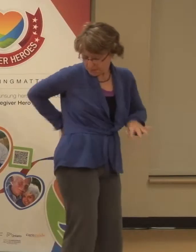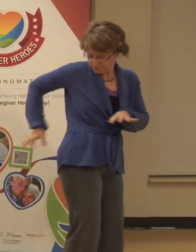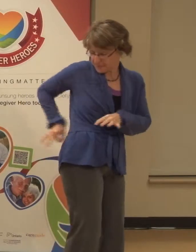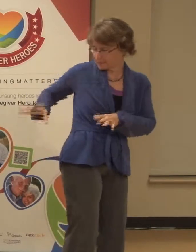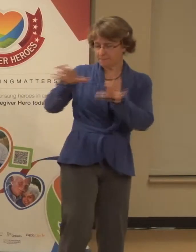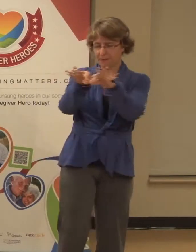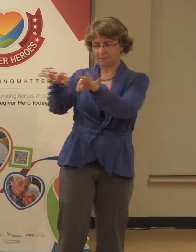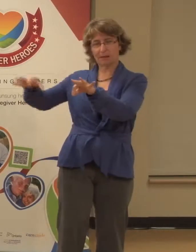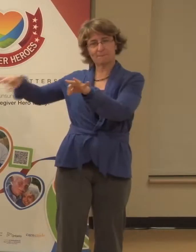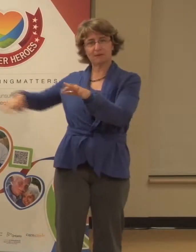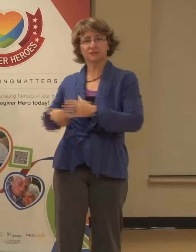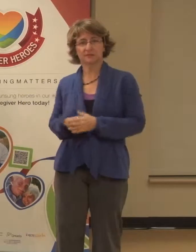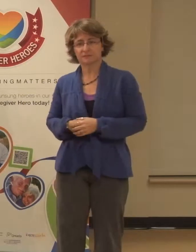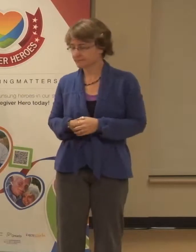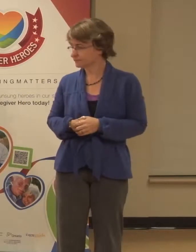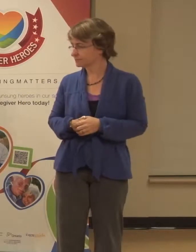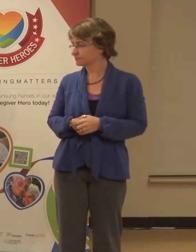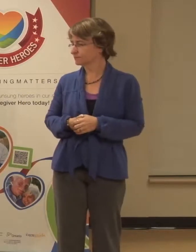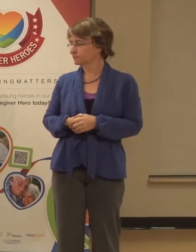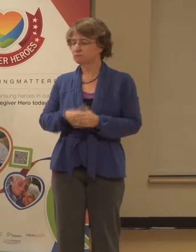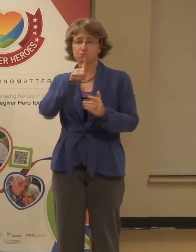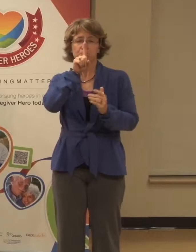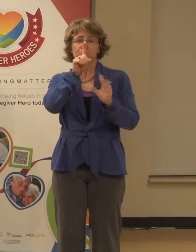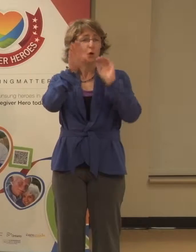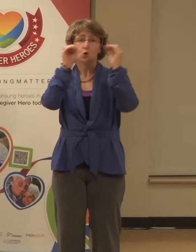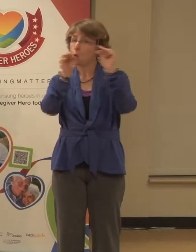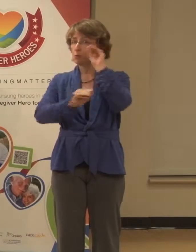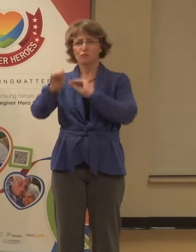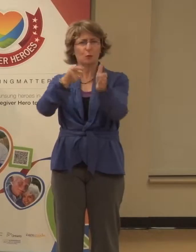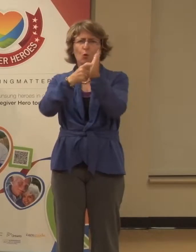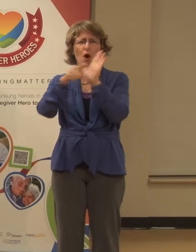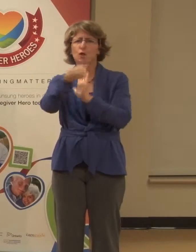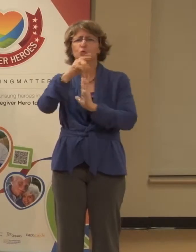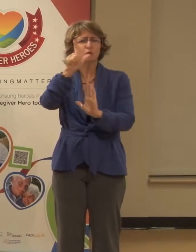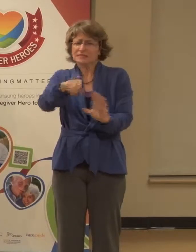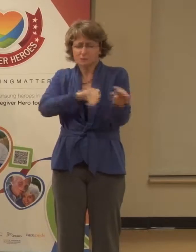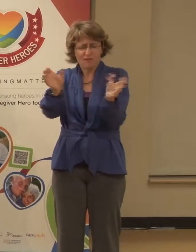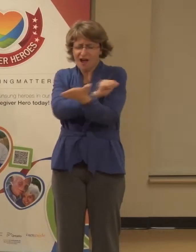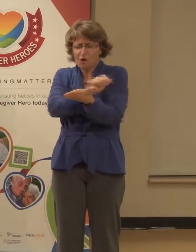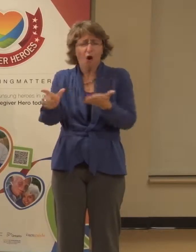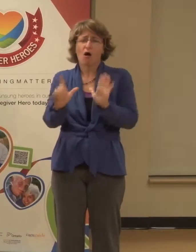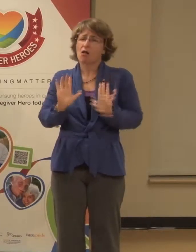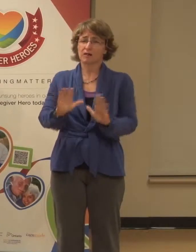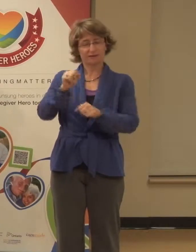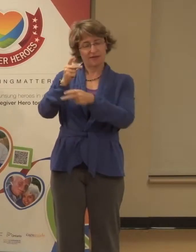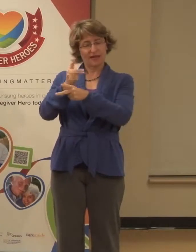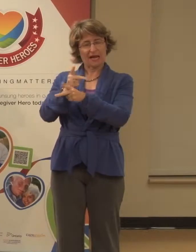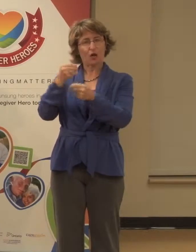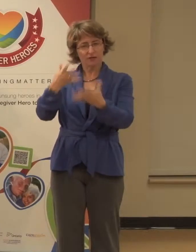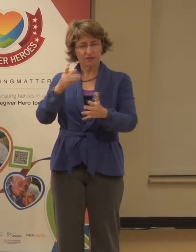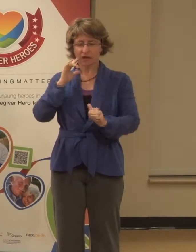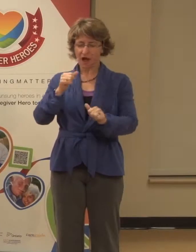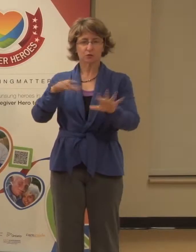the back. And there is no movement required from you at all. This can be done if you are not able